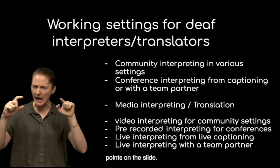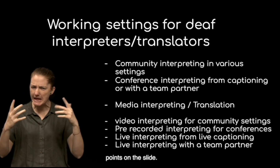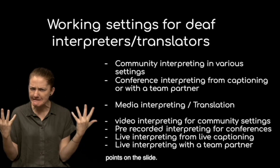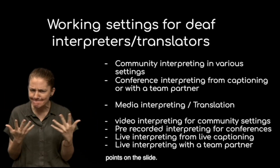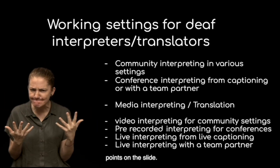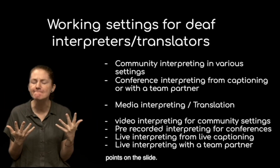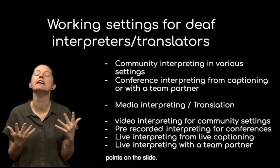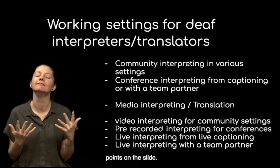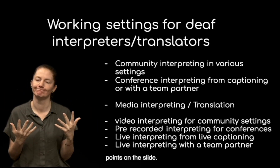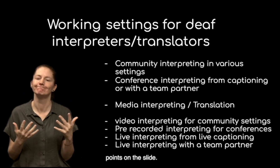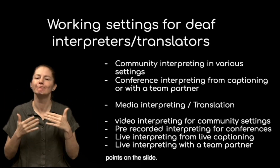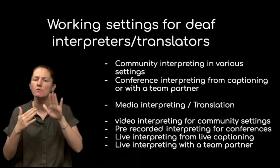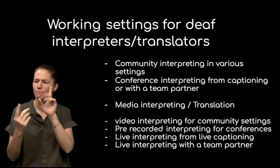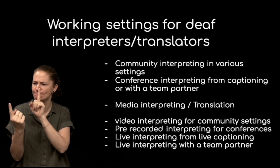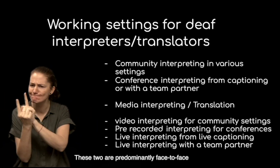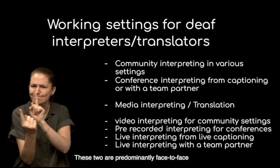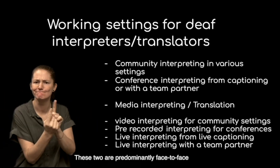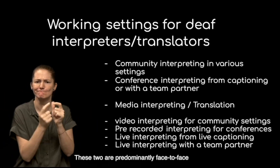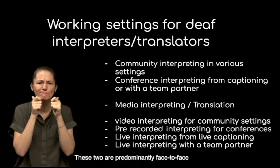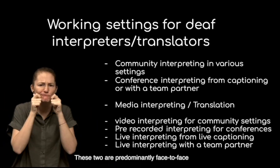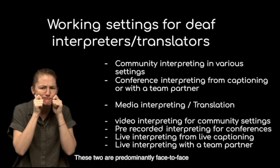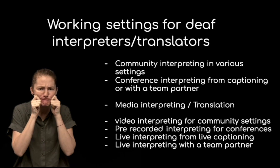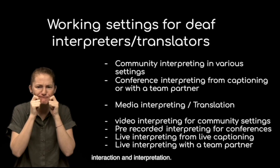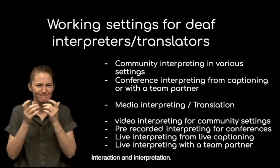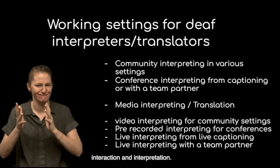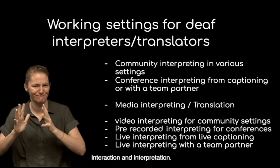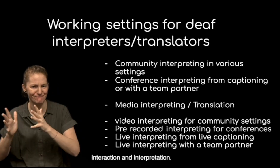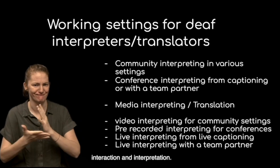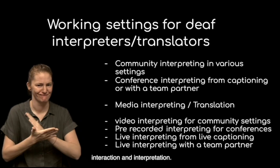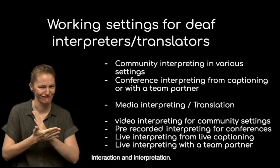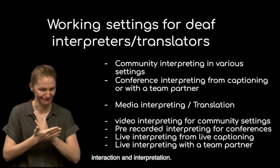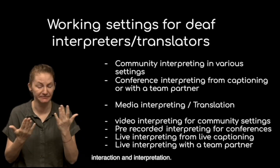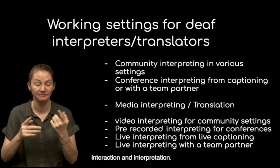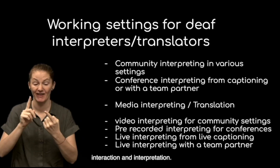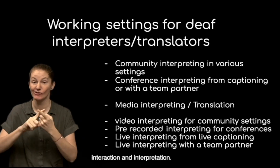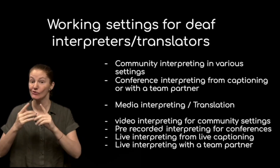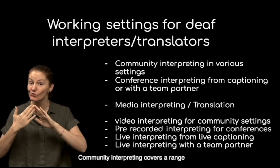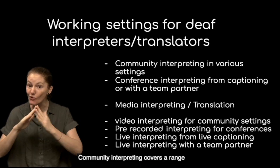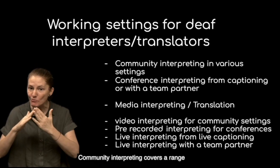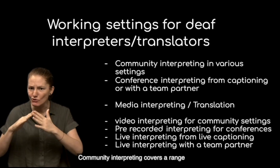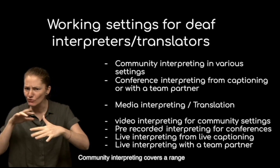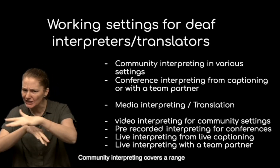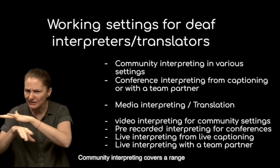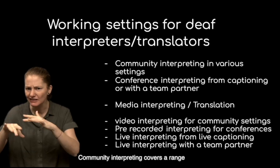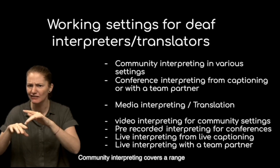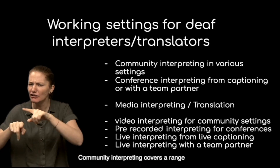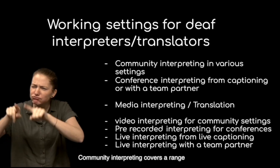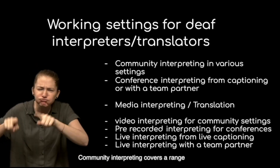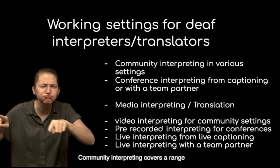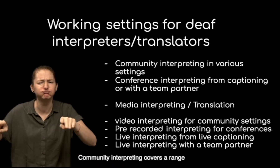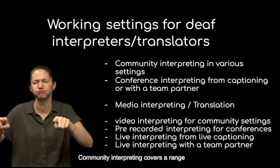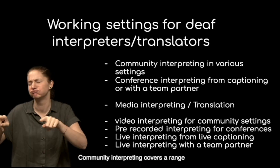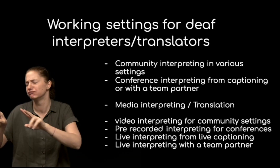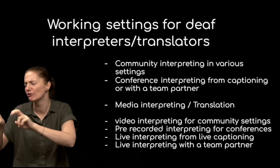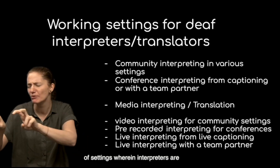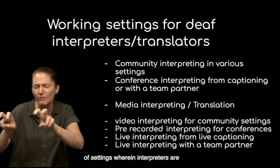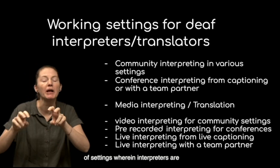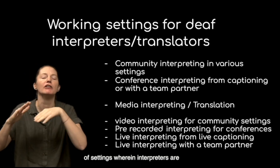These 2 are predominantly face-to-face interaction and interpretation. Community interpreting covers a range of settings wherein